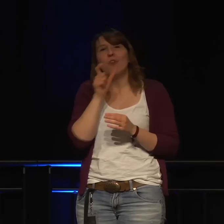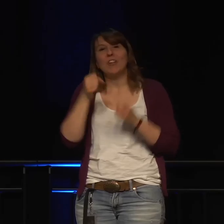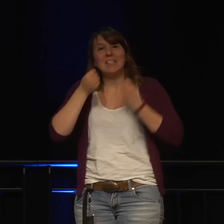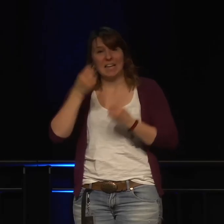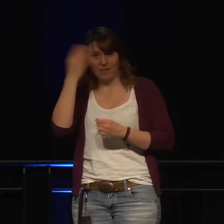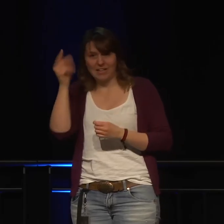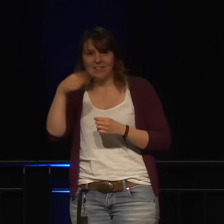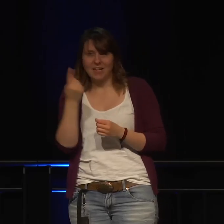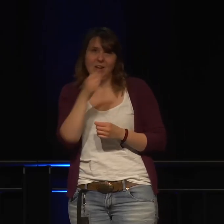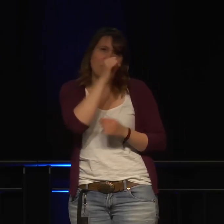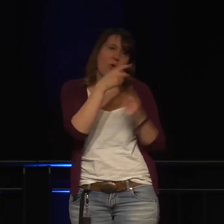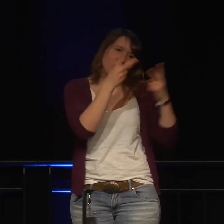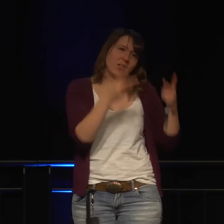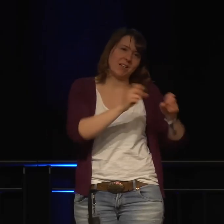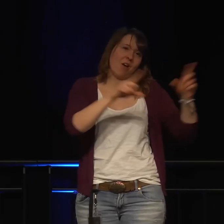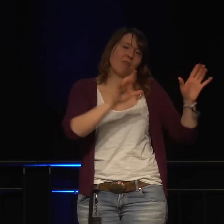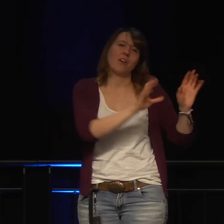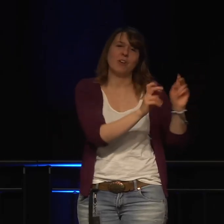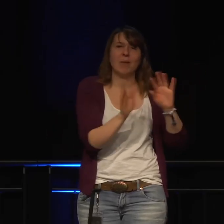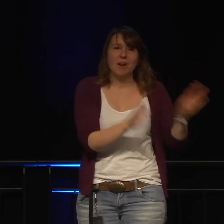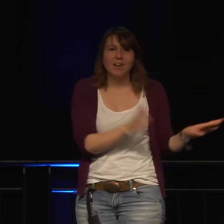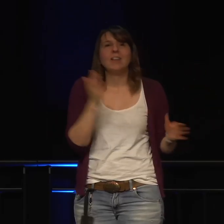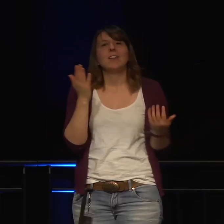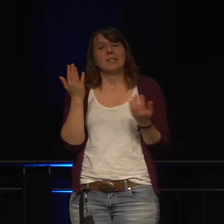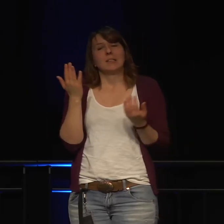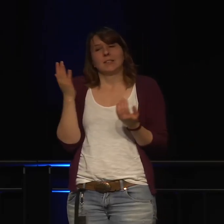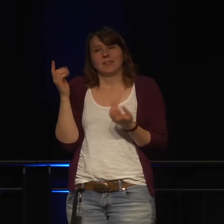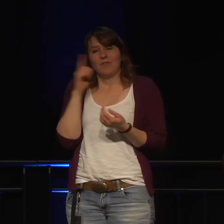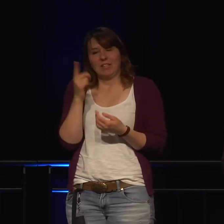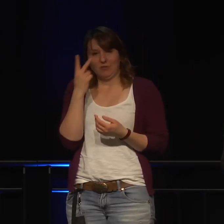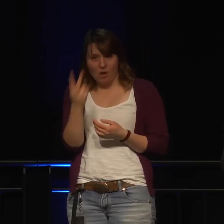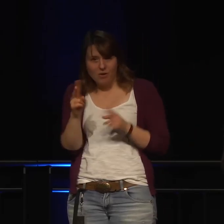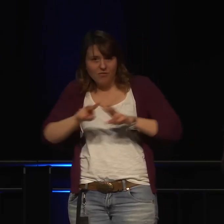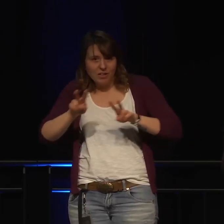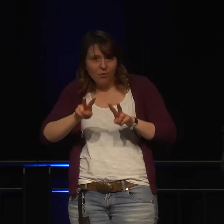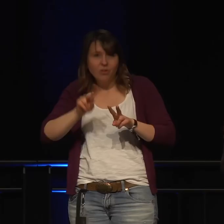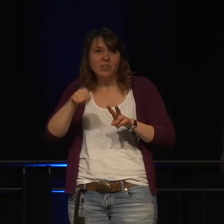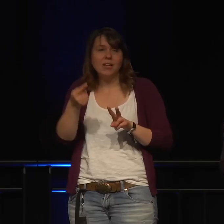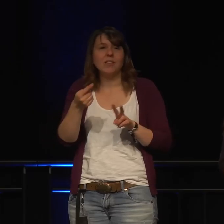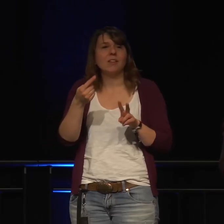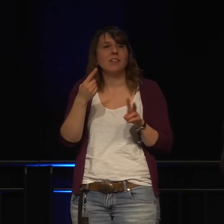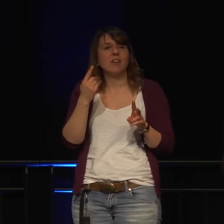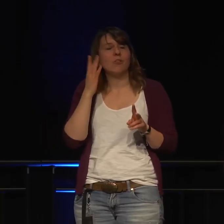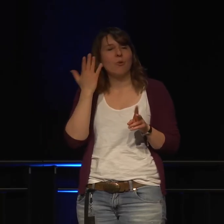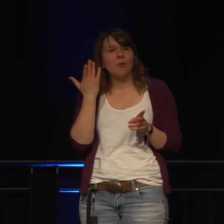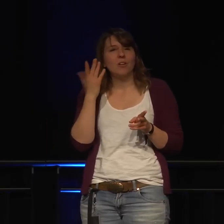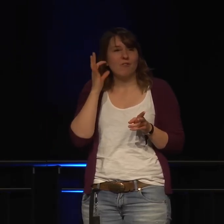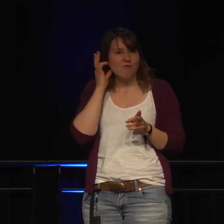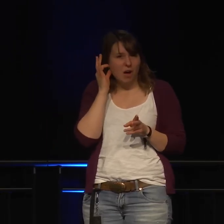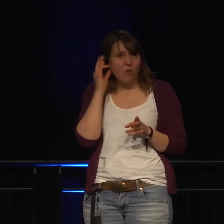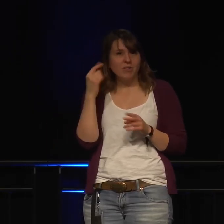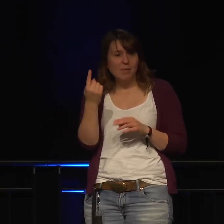And please add security. Because otherwise, you will land on other sites.